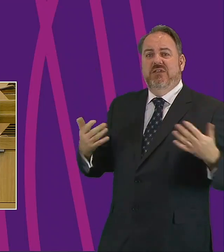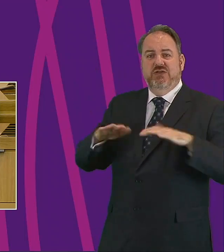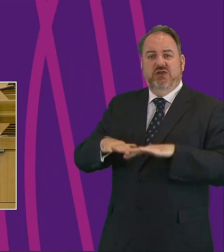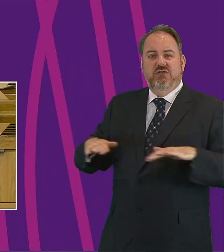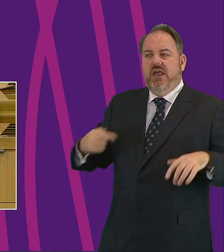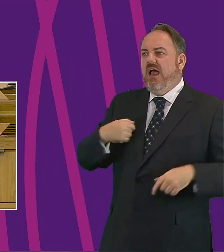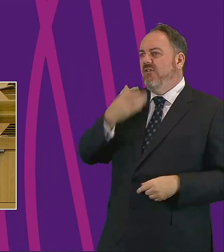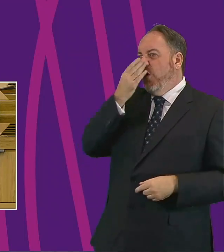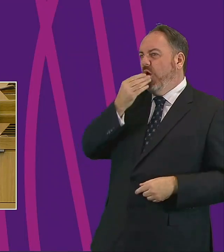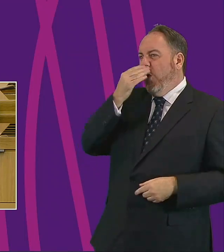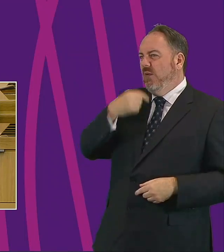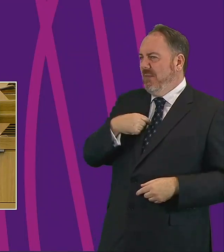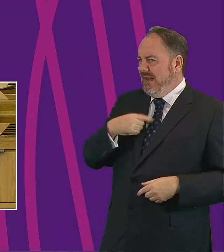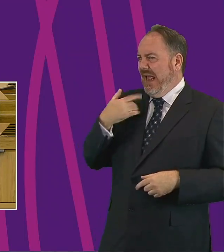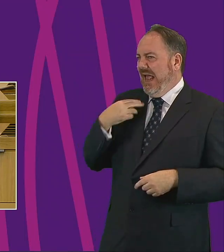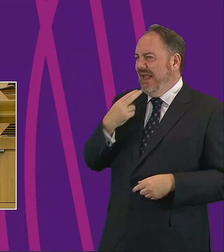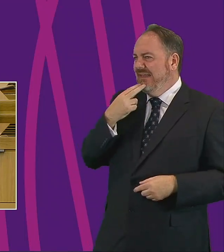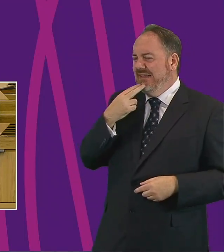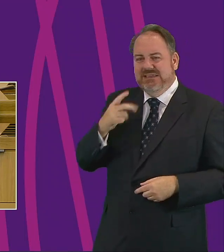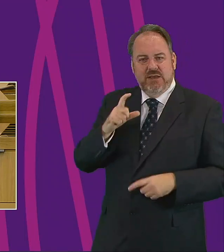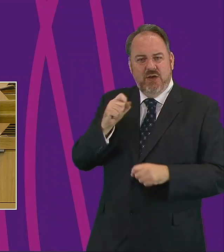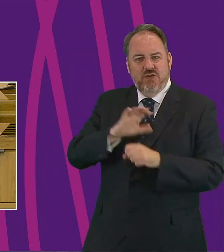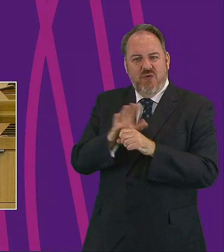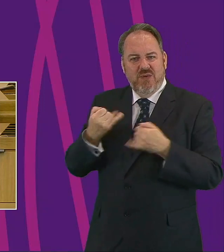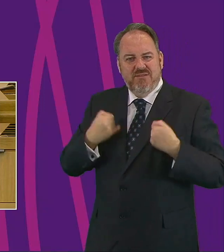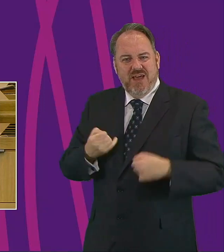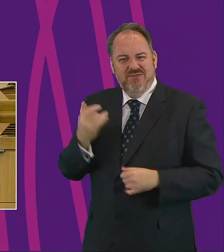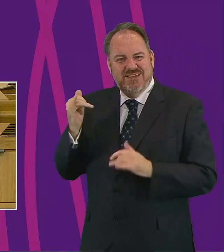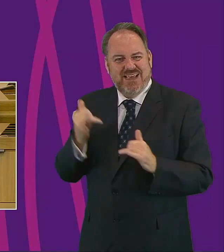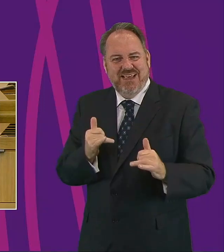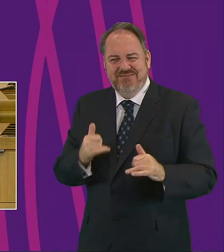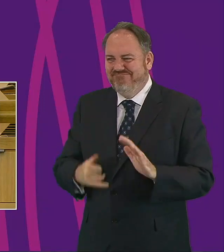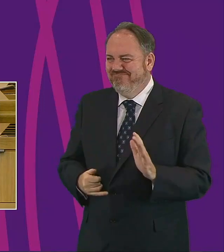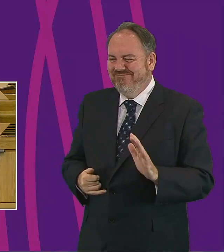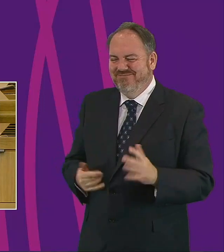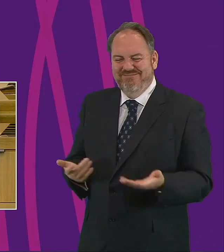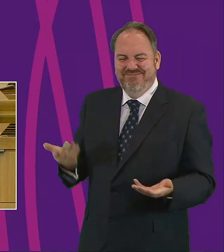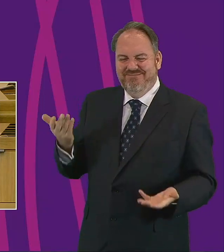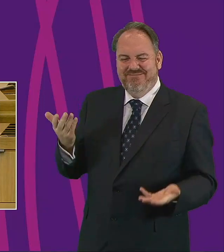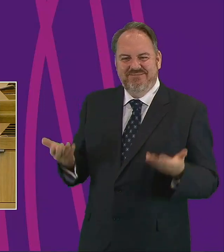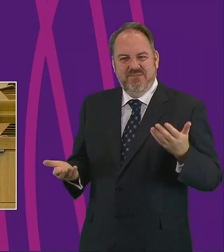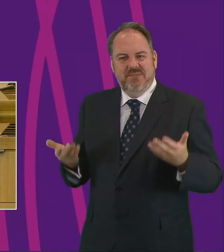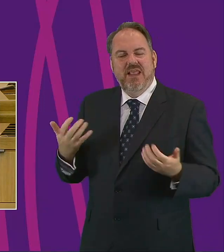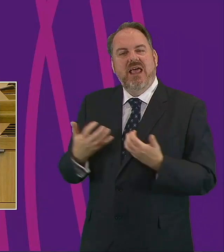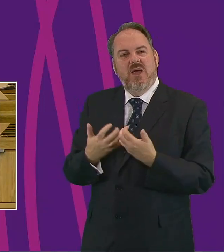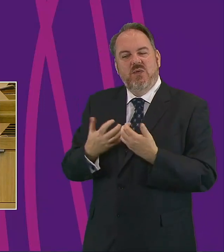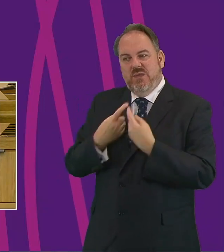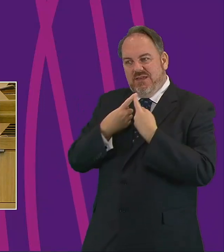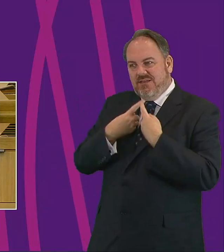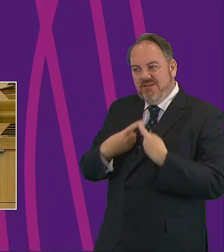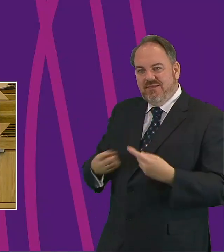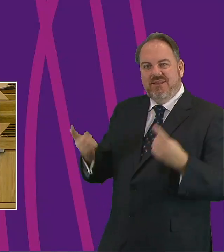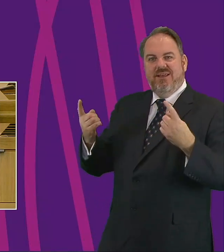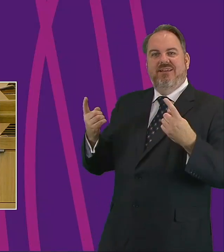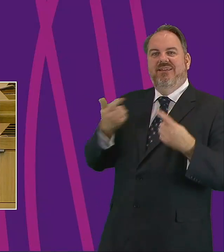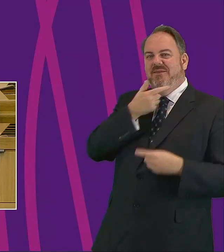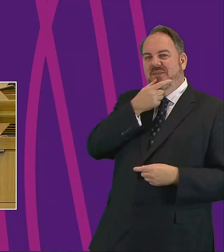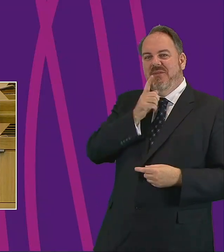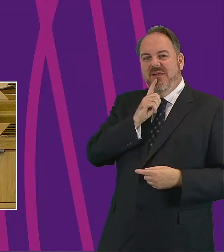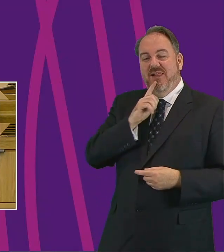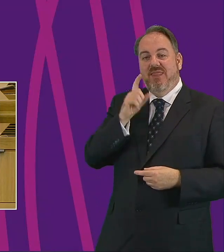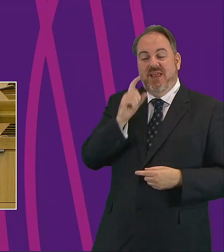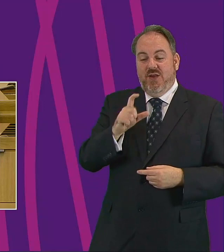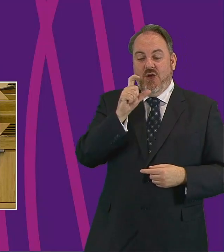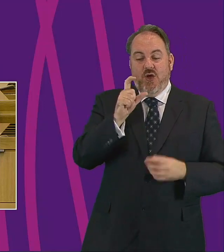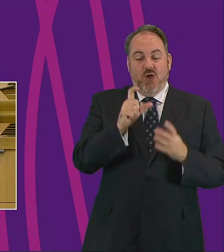which is the spread of COVID. Can I ask the First Minister and the Scottish Government how we can make sure that the message gets out that COVID